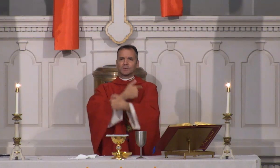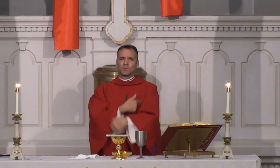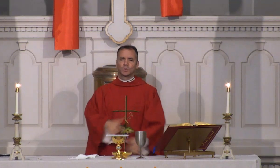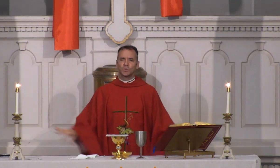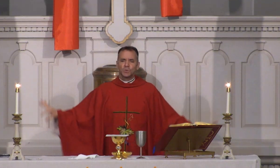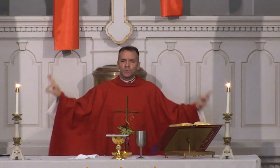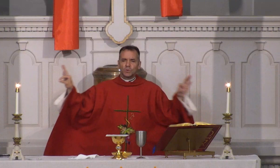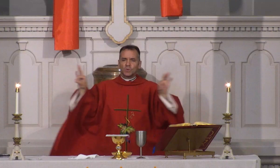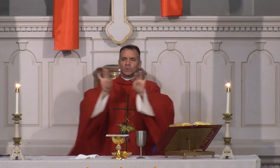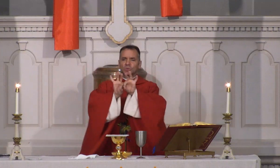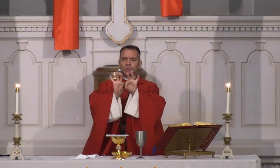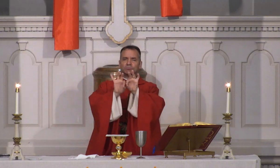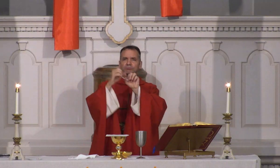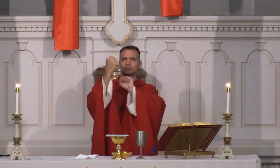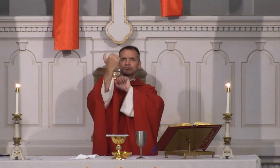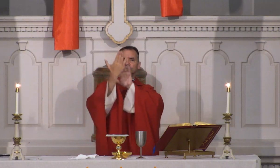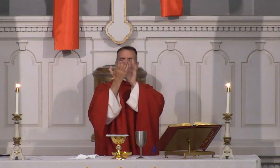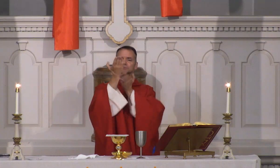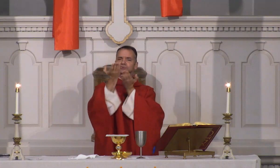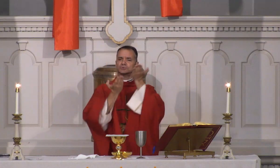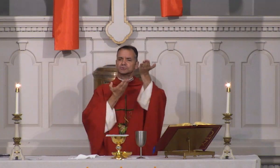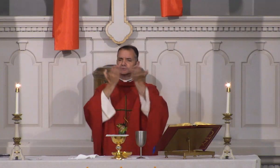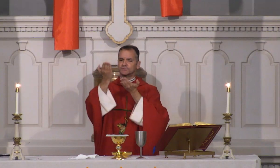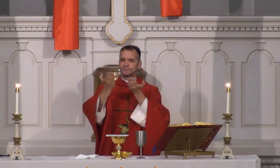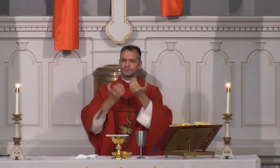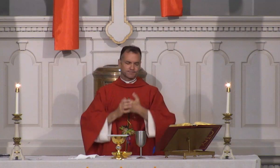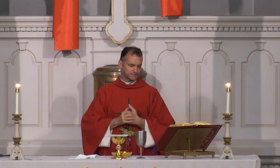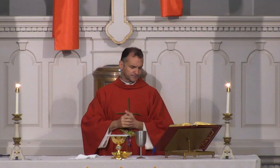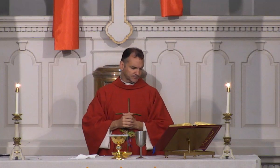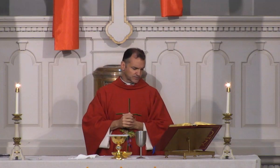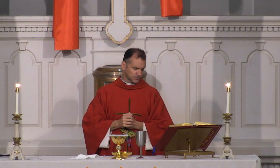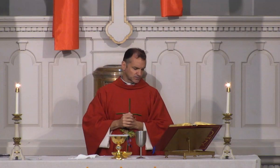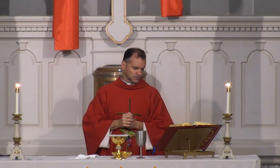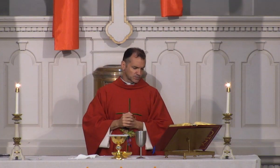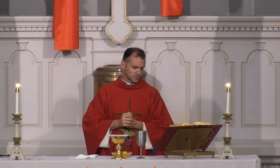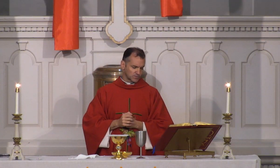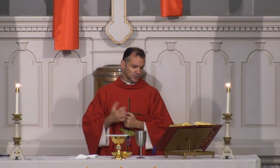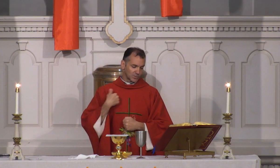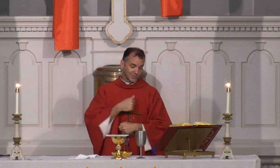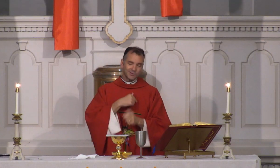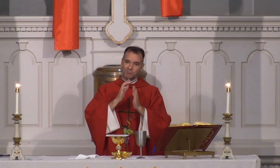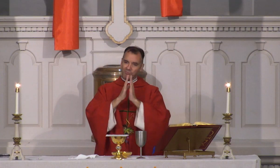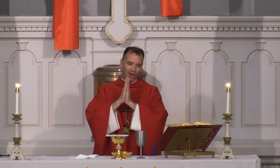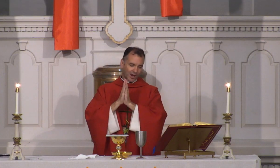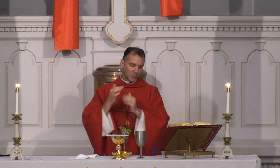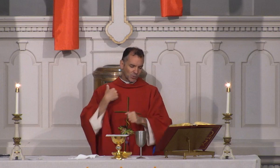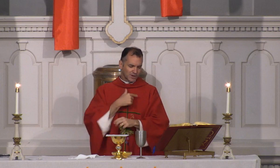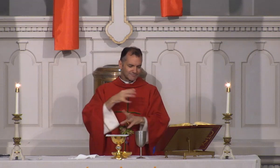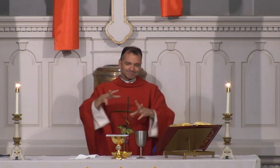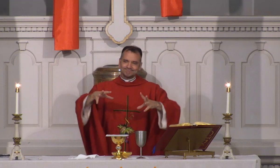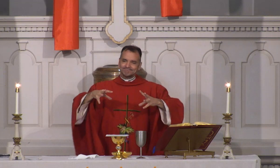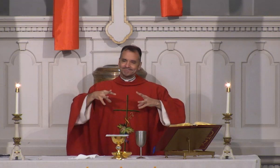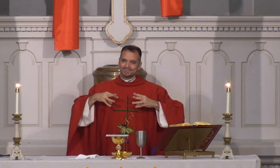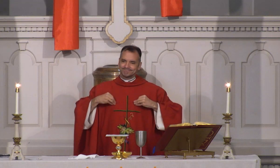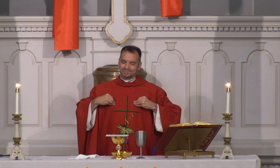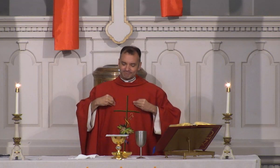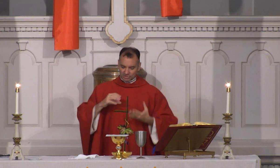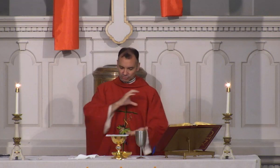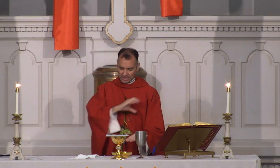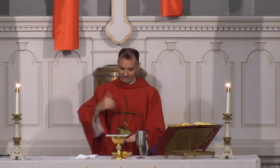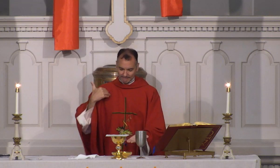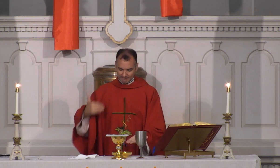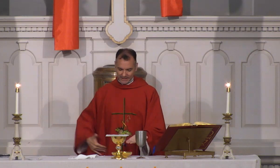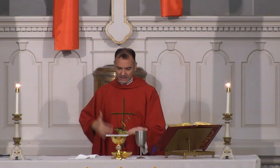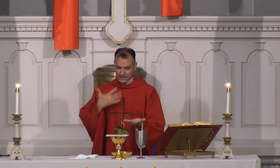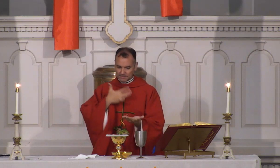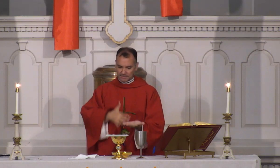salvation, giving thanks that you've held us worthy to be in your presence and minister to you. Humbly, we pray that partaking